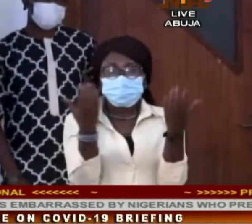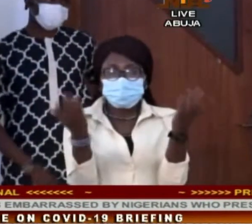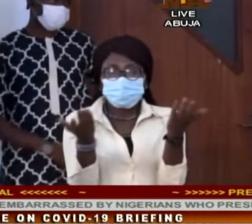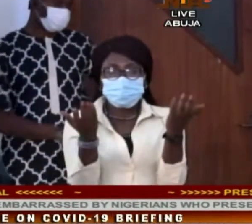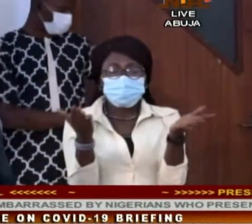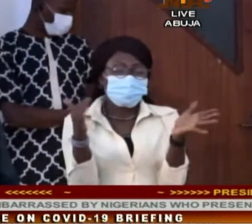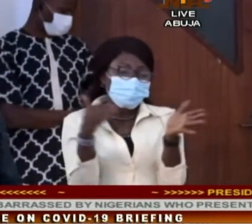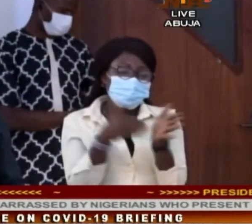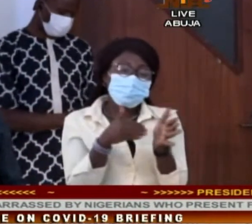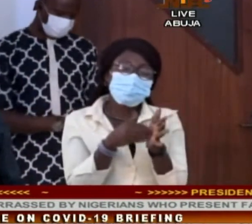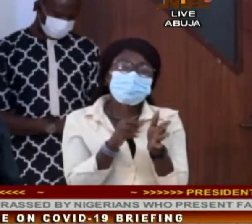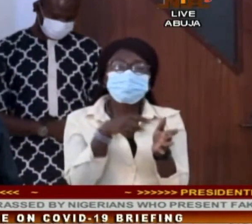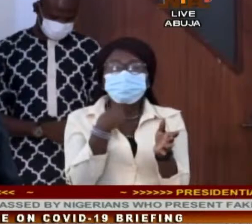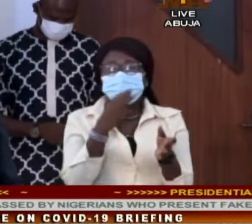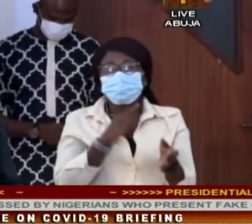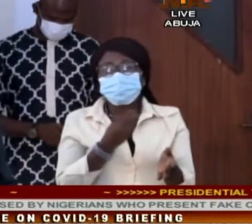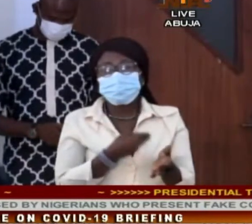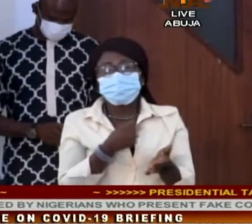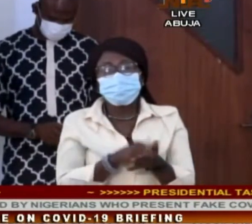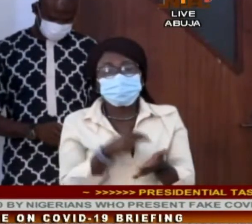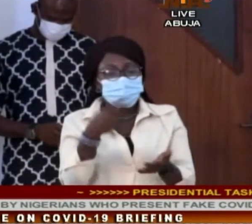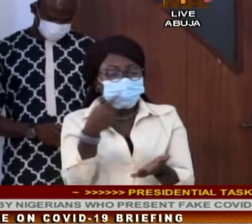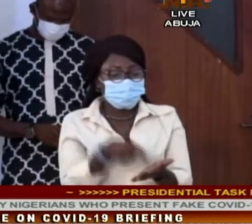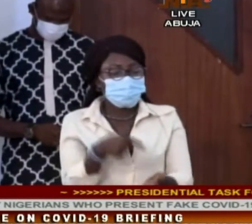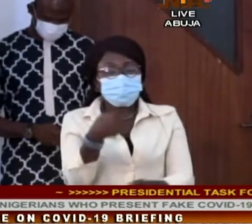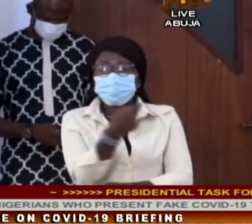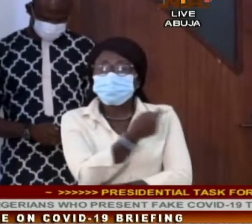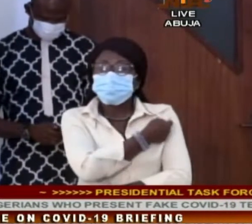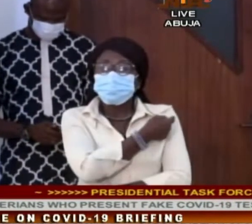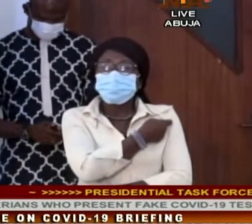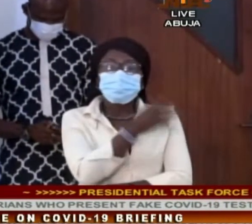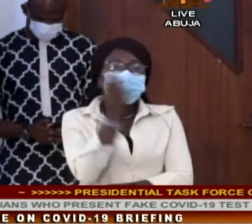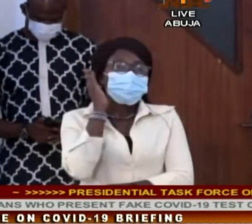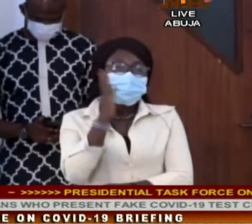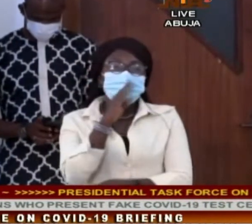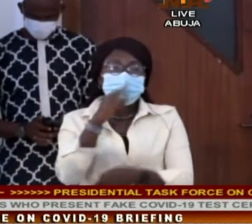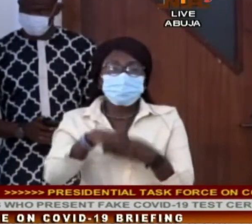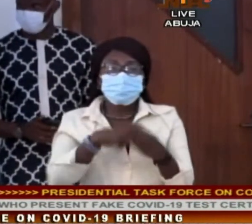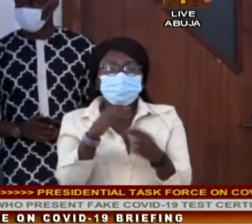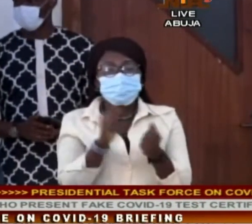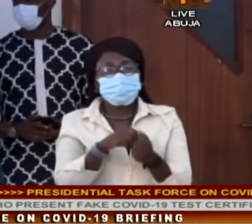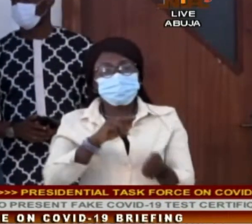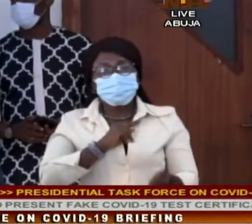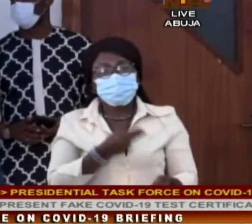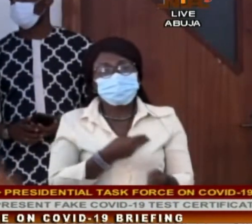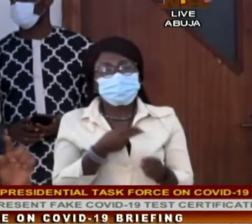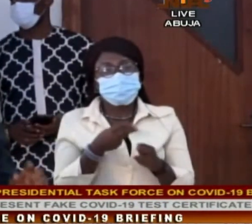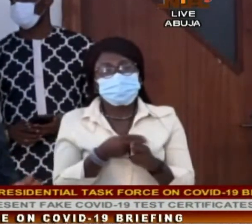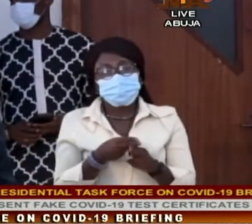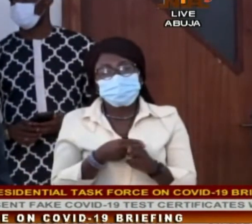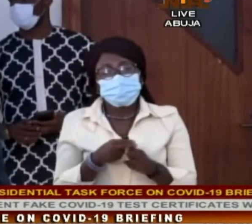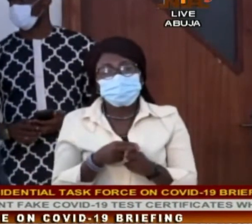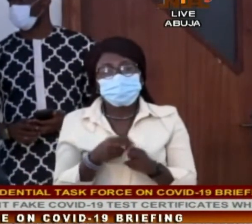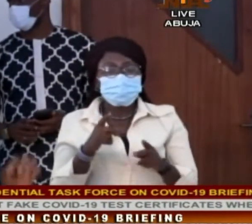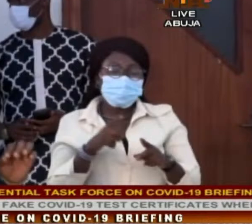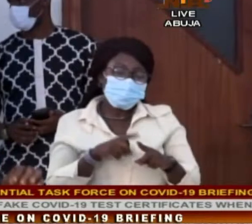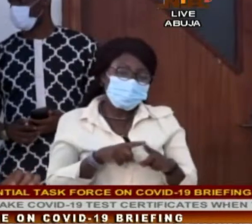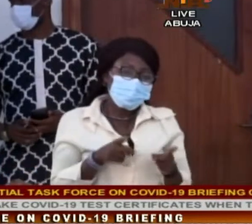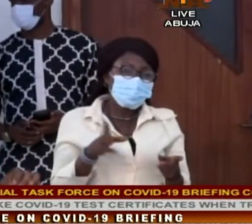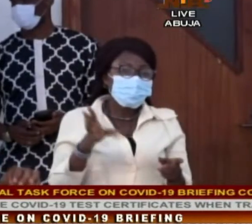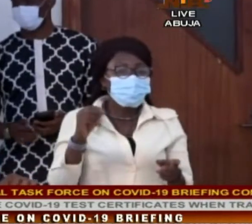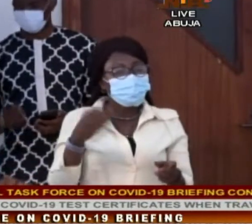mobile set of the population. And the simple implication is that when this very high